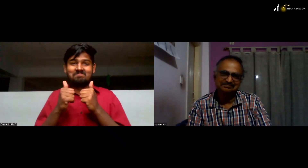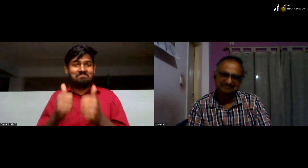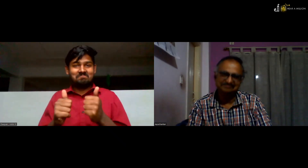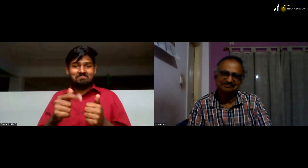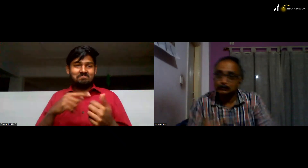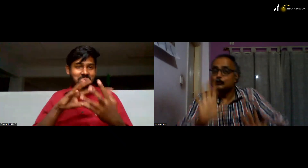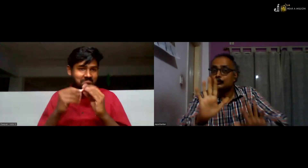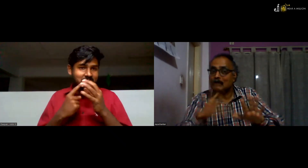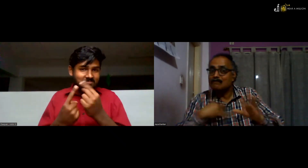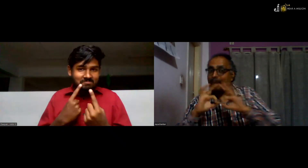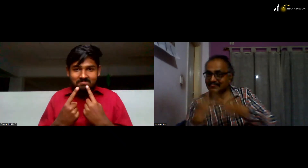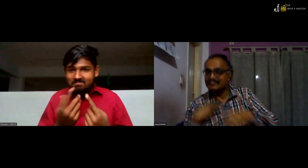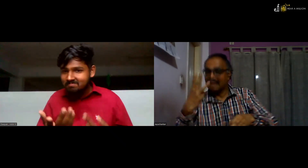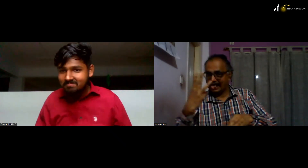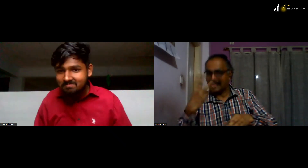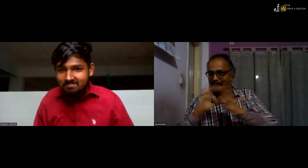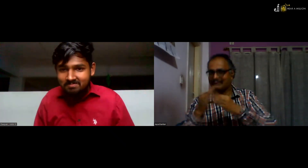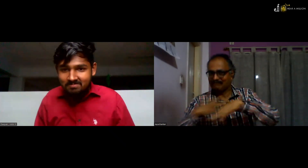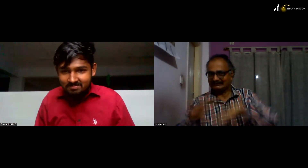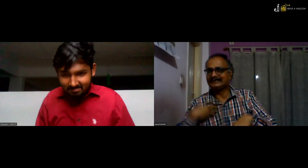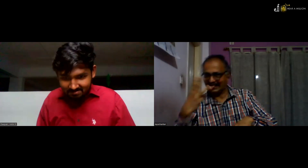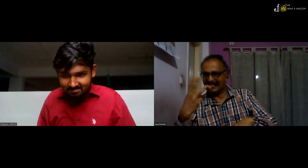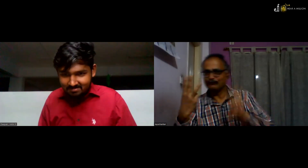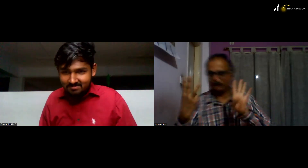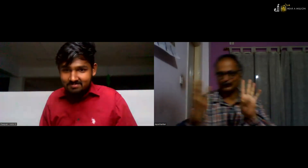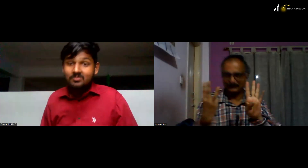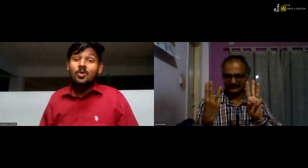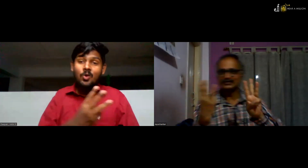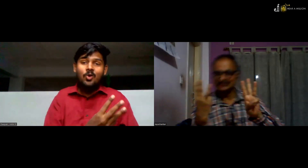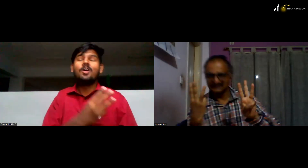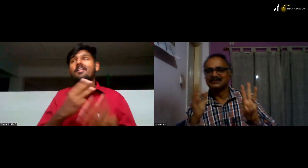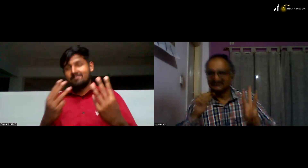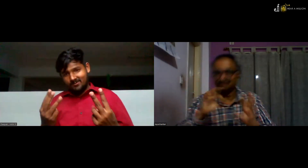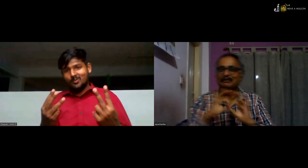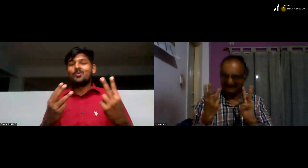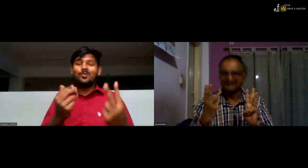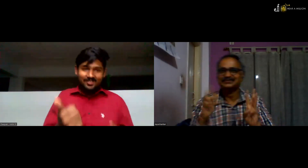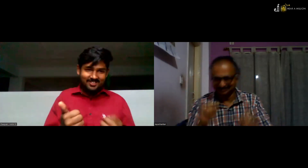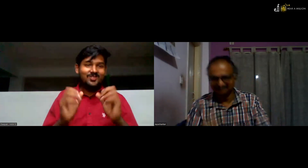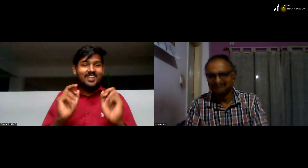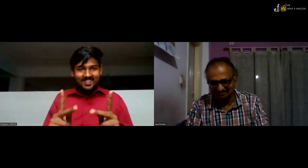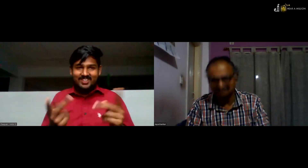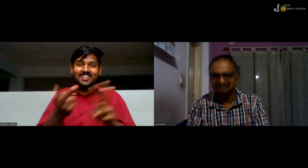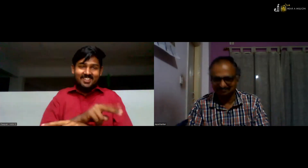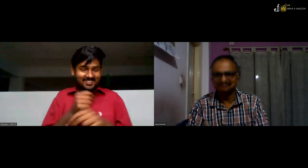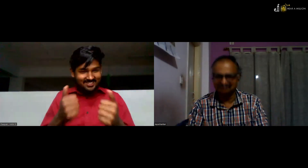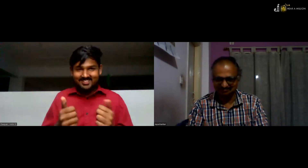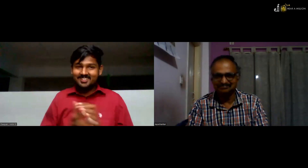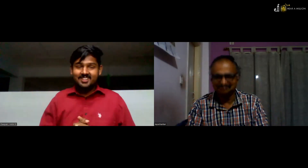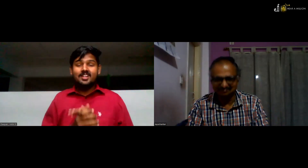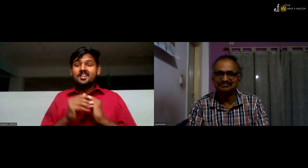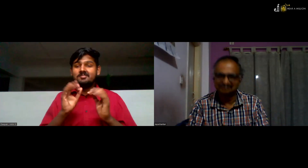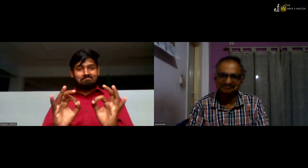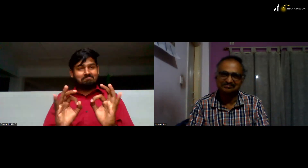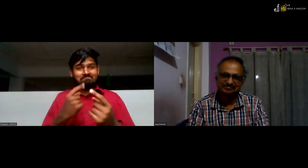for the other places, I've traveled alone. Okay, it was great. Yeah, sorry. With family members, it was 3, and